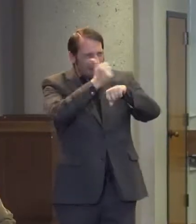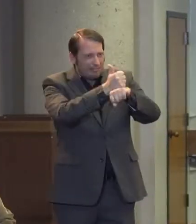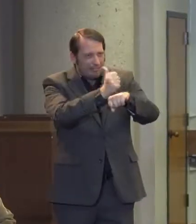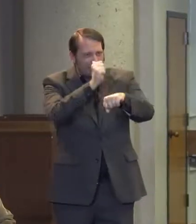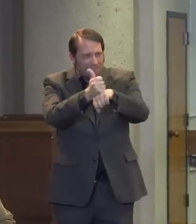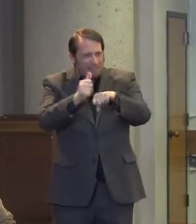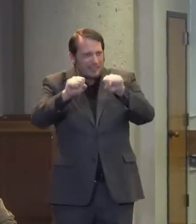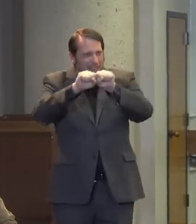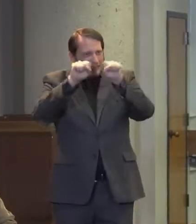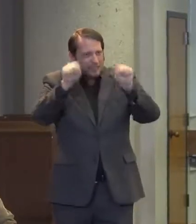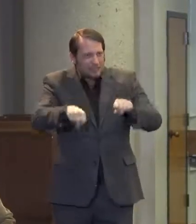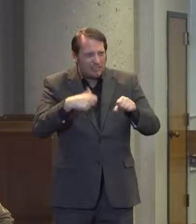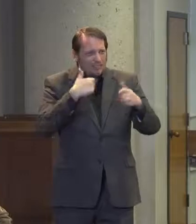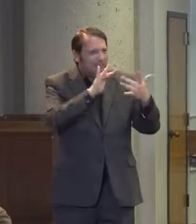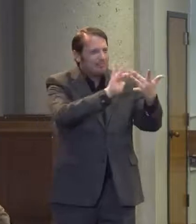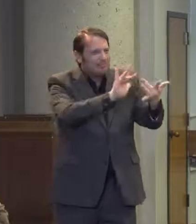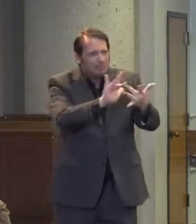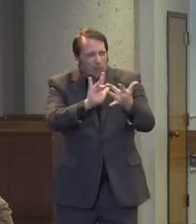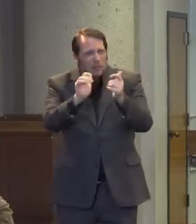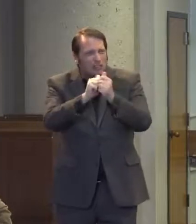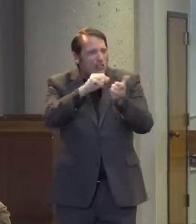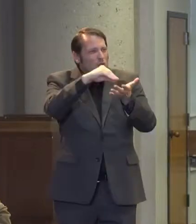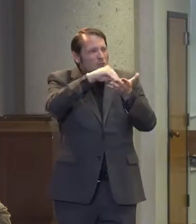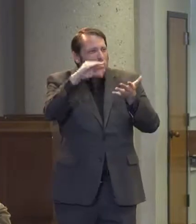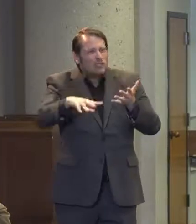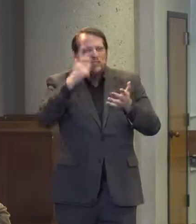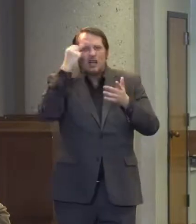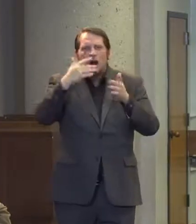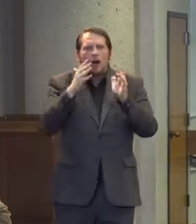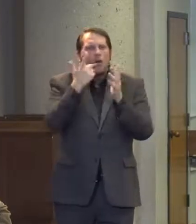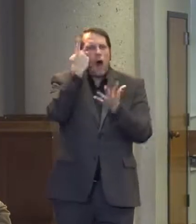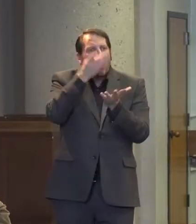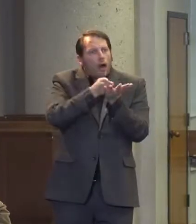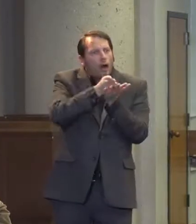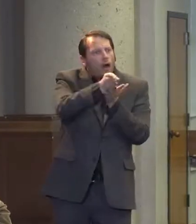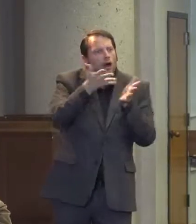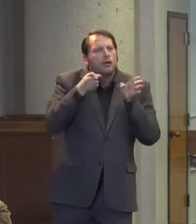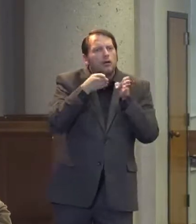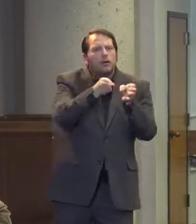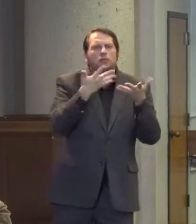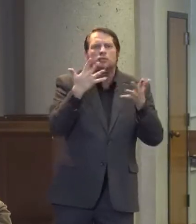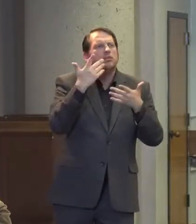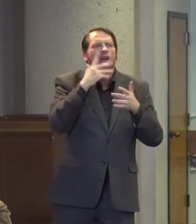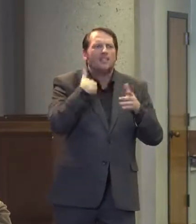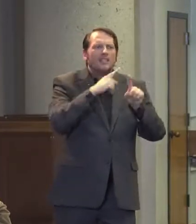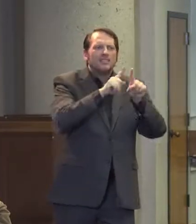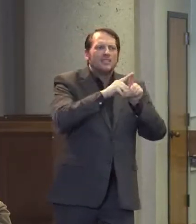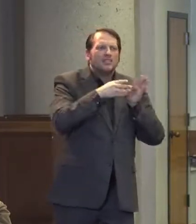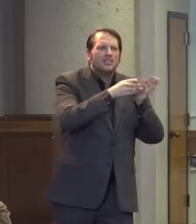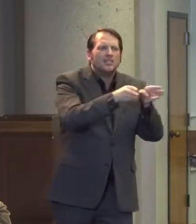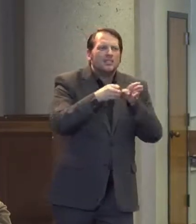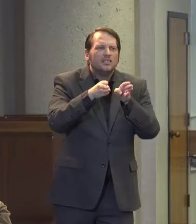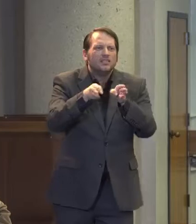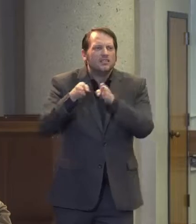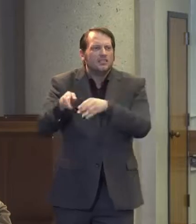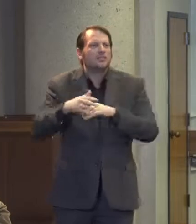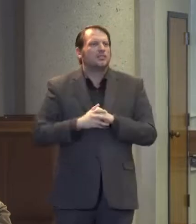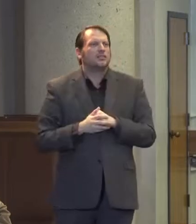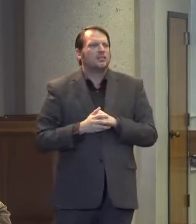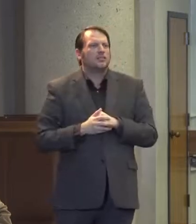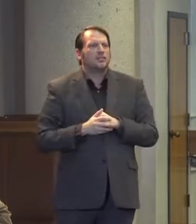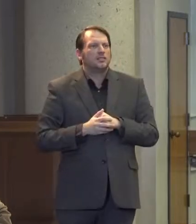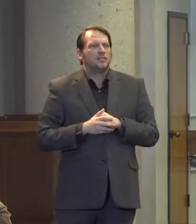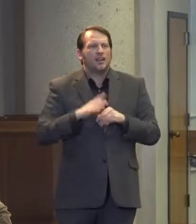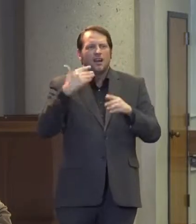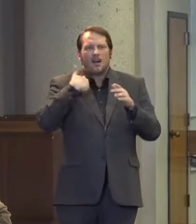different methodologies. So we can use synchronous Zoom, and where we're, you know, live, and that we're working with